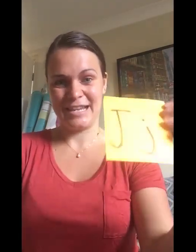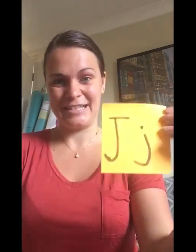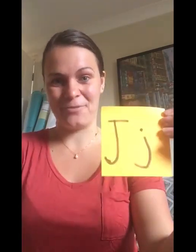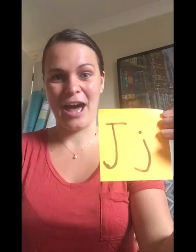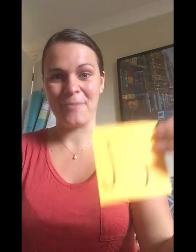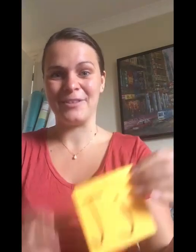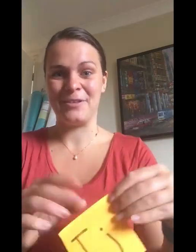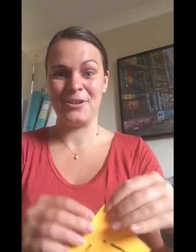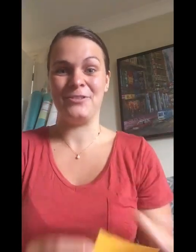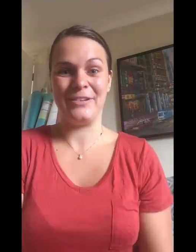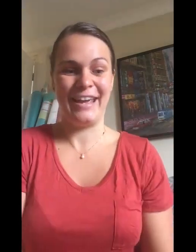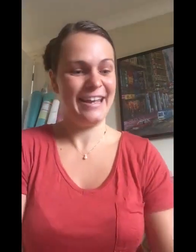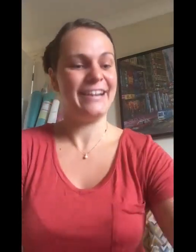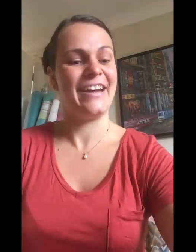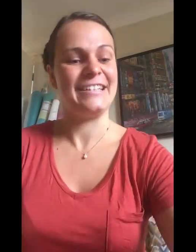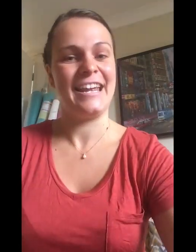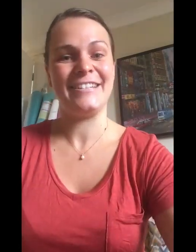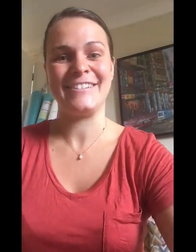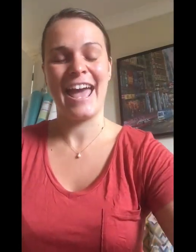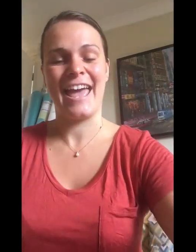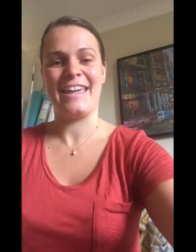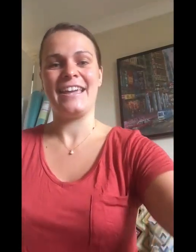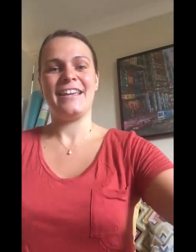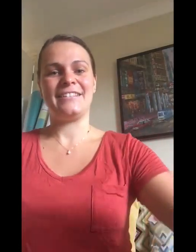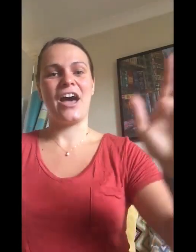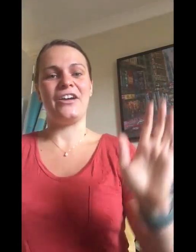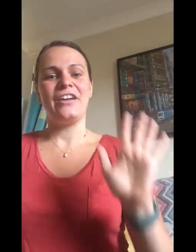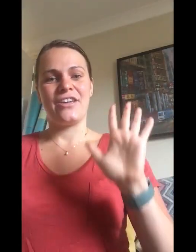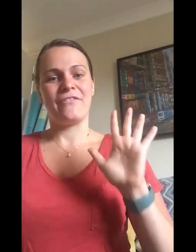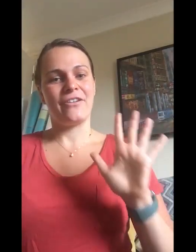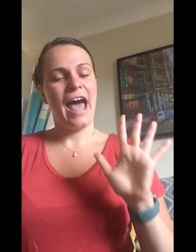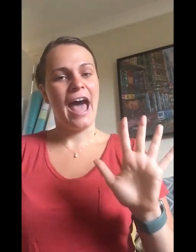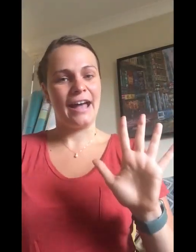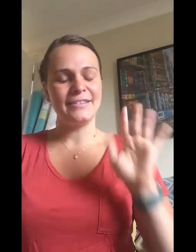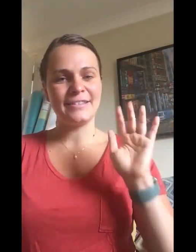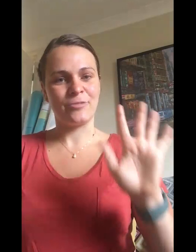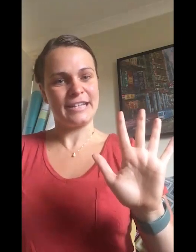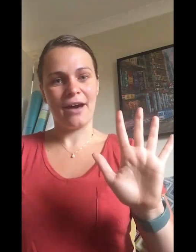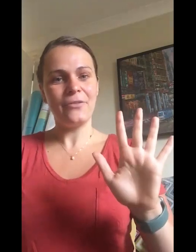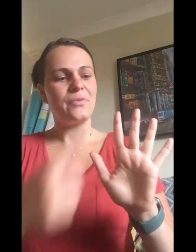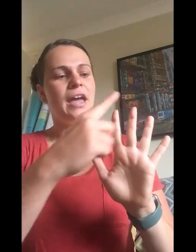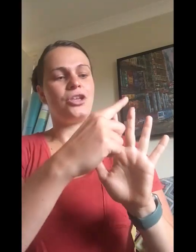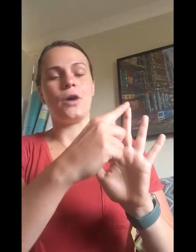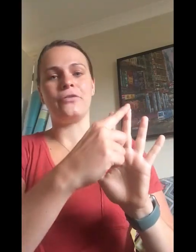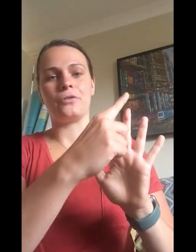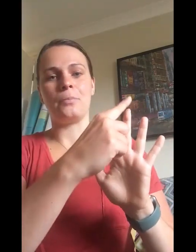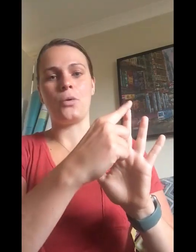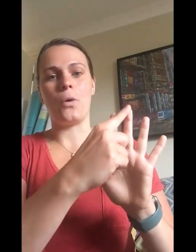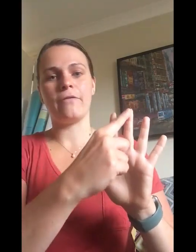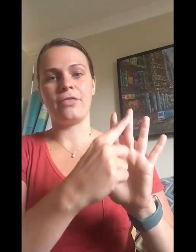see what happens when you do it. Ready? J. So you have your hand spread out and you go from the